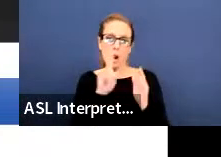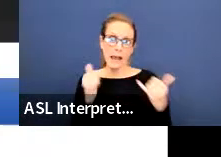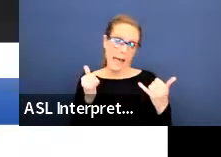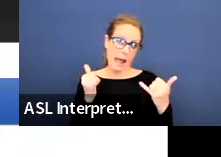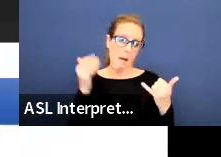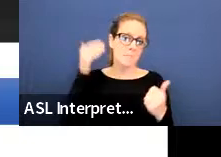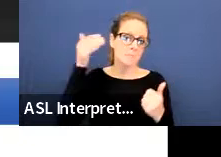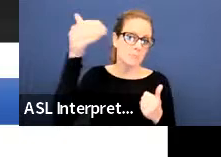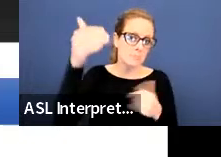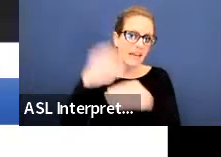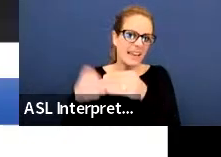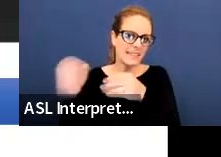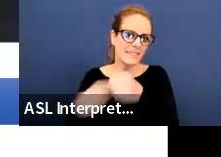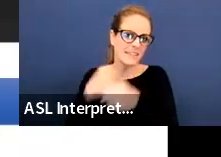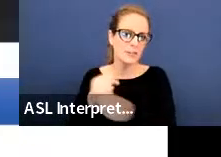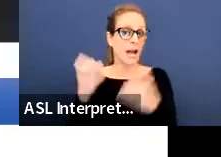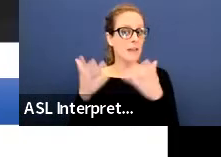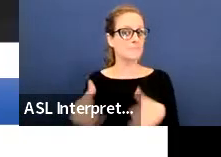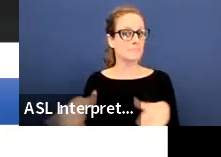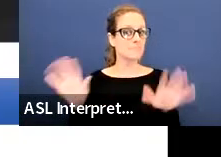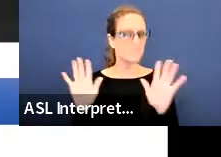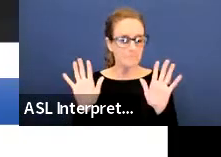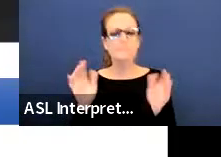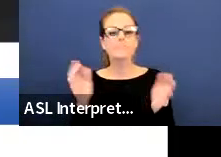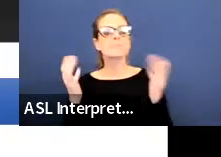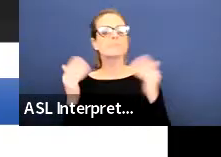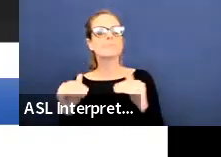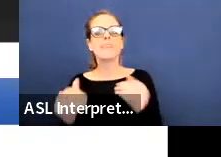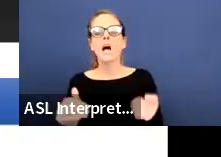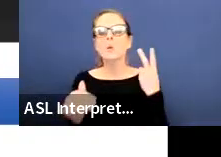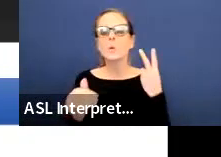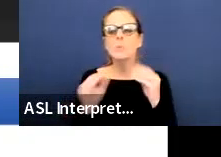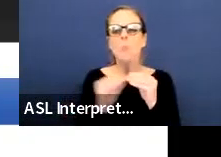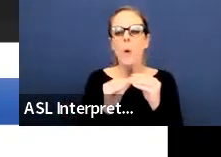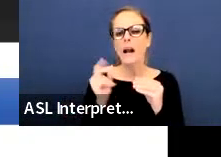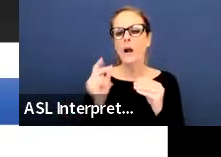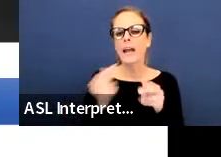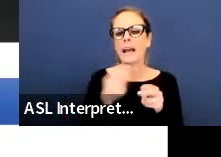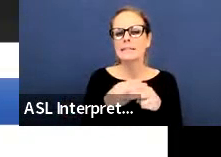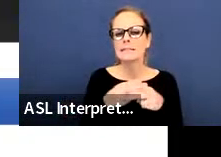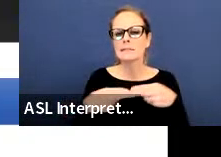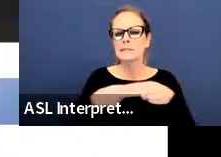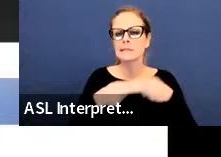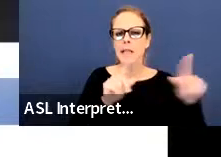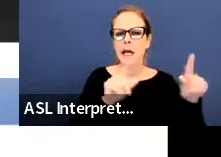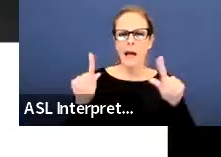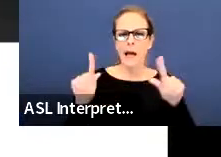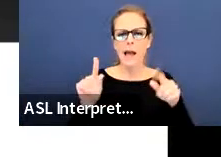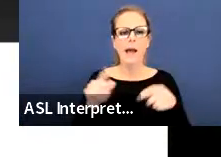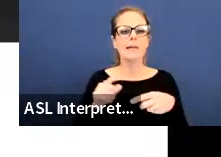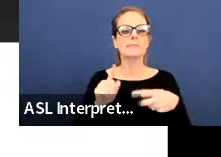the end of the year. And then I have just 2 more quick slides. I wanted to give you a quick update on testing.